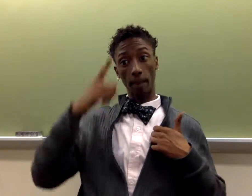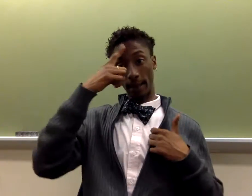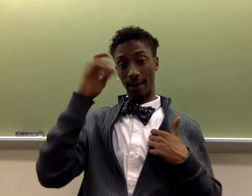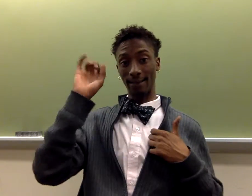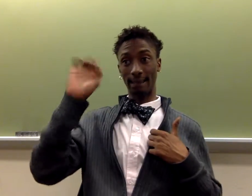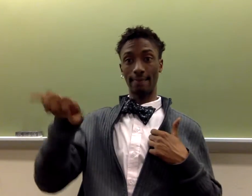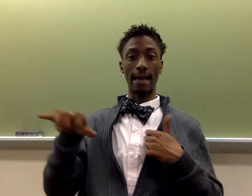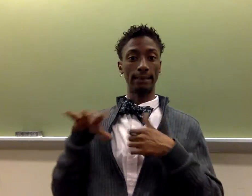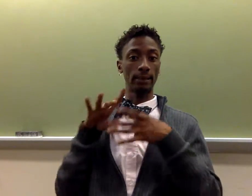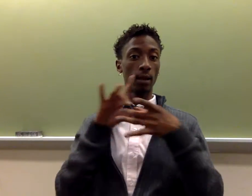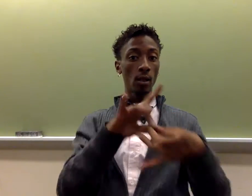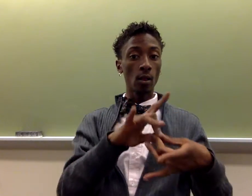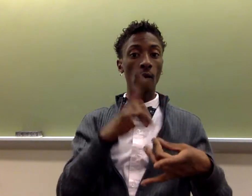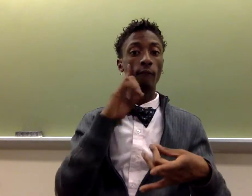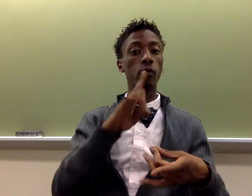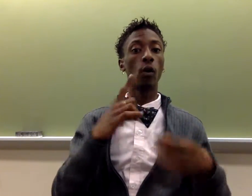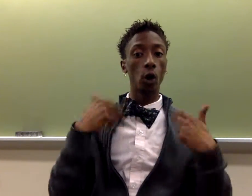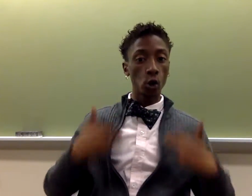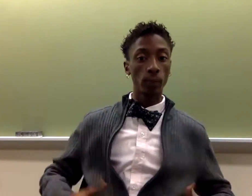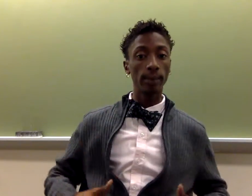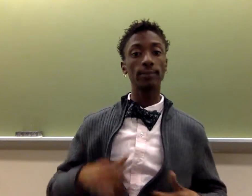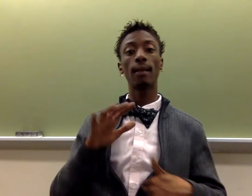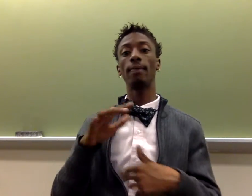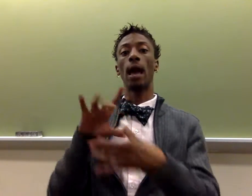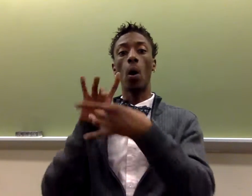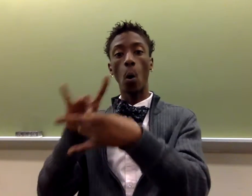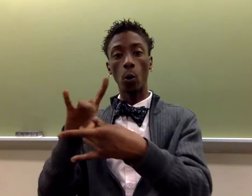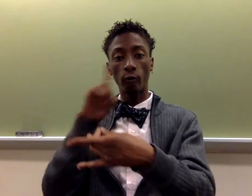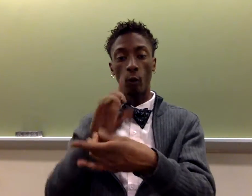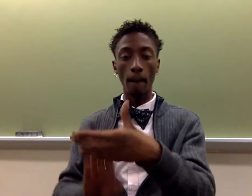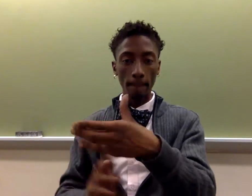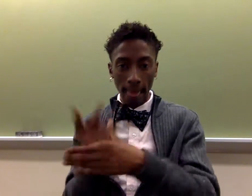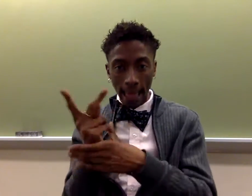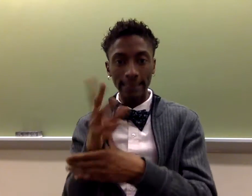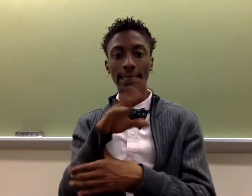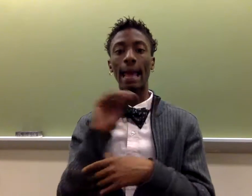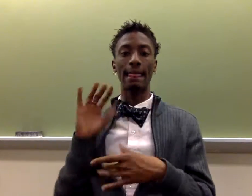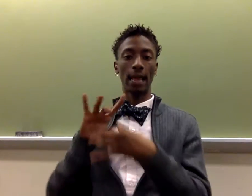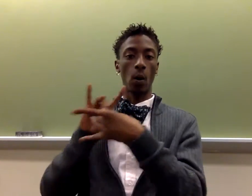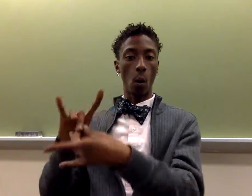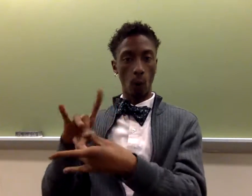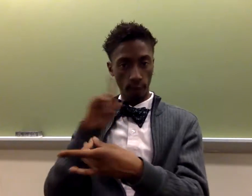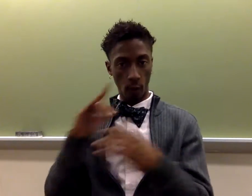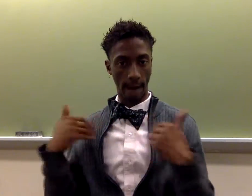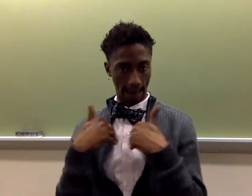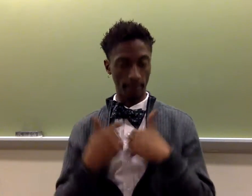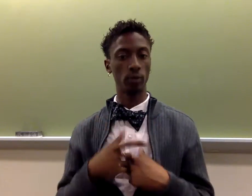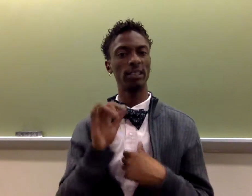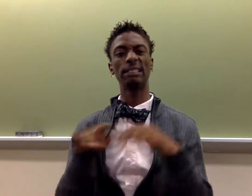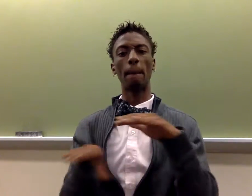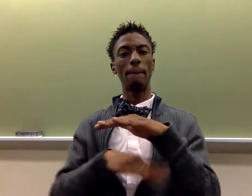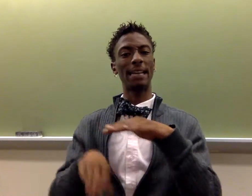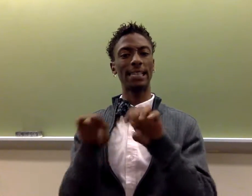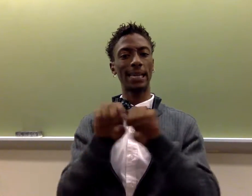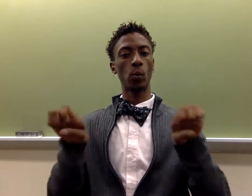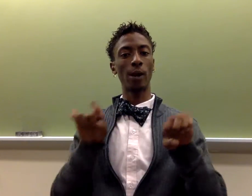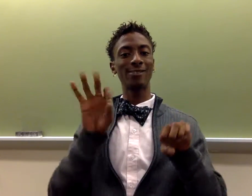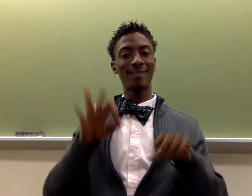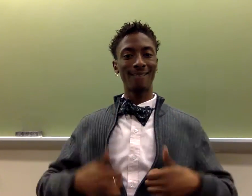humans, it holds for plants, and it holds for animals. This is a basic equation of life. If the